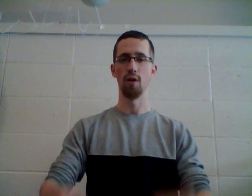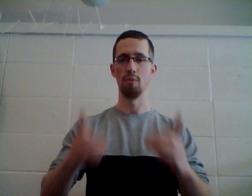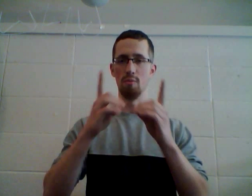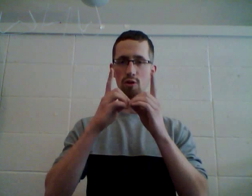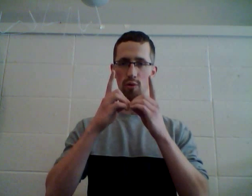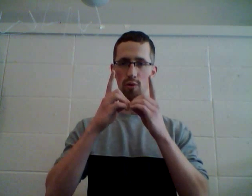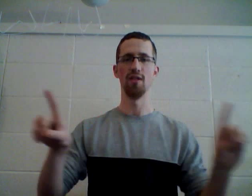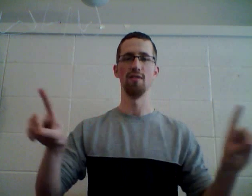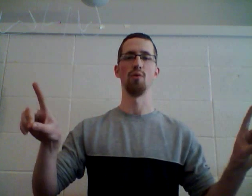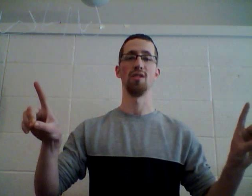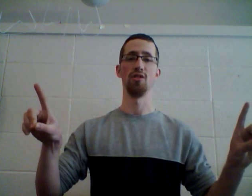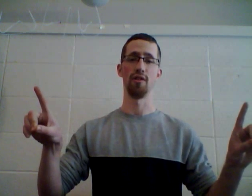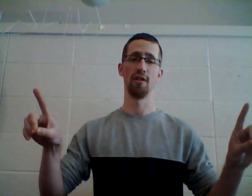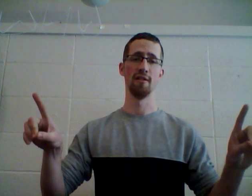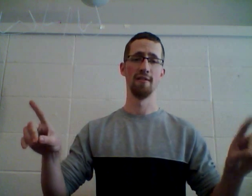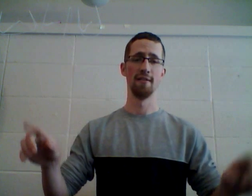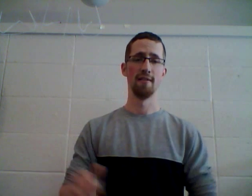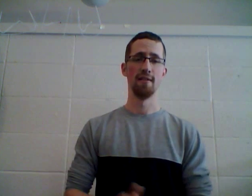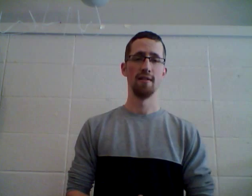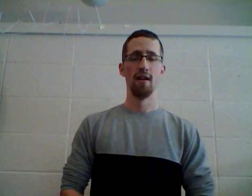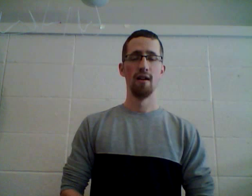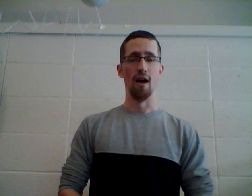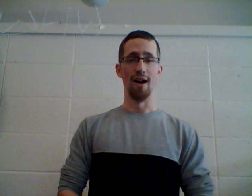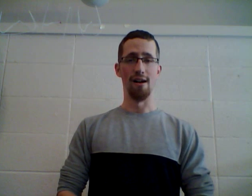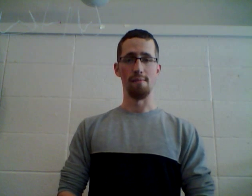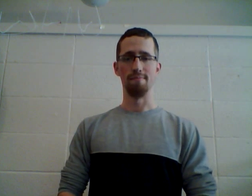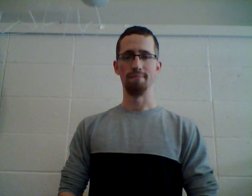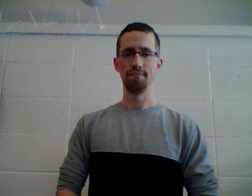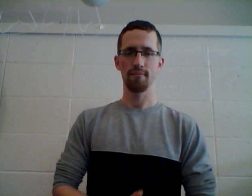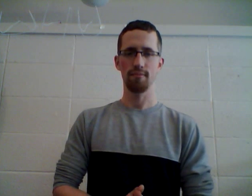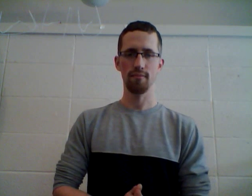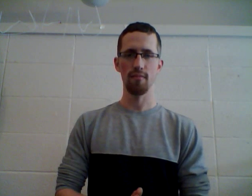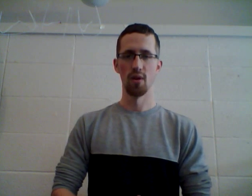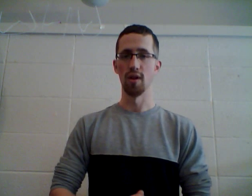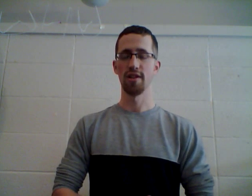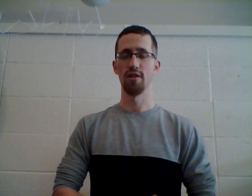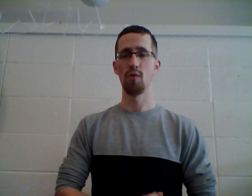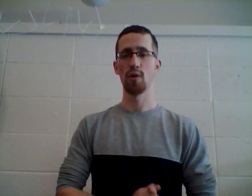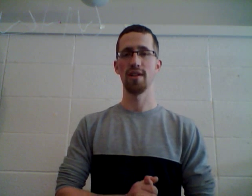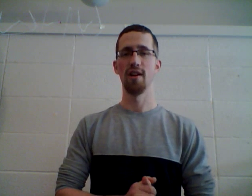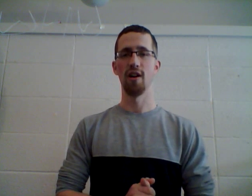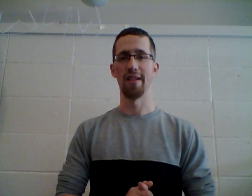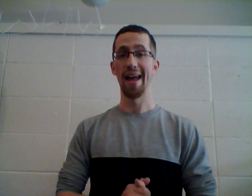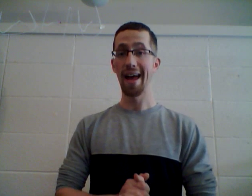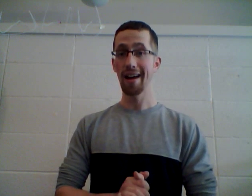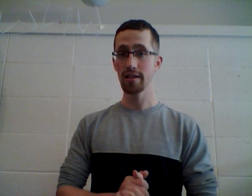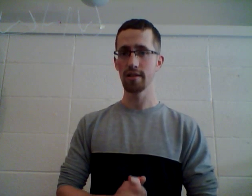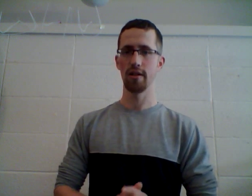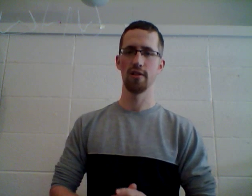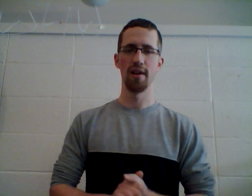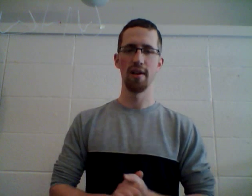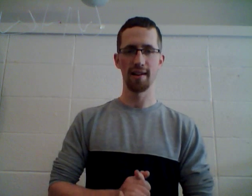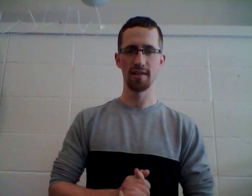it could be mutual, they divorce each other. Once they are divorced, they are the ex-husband,